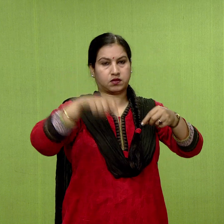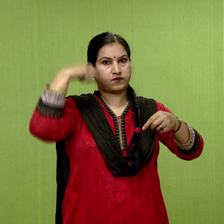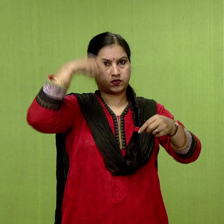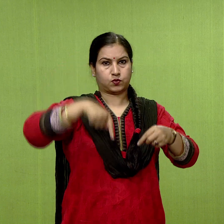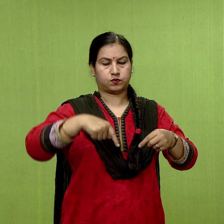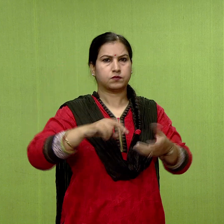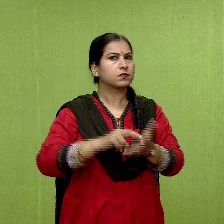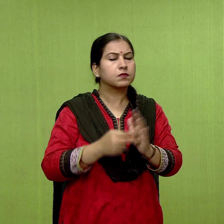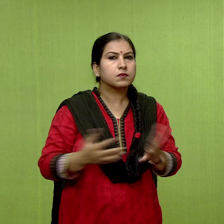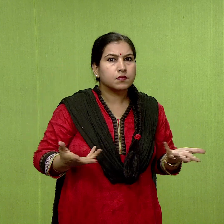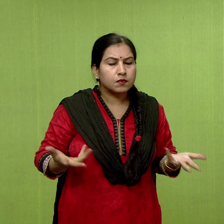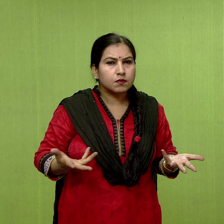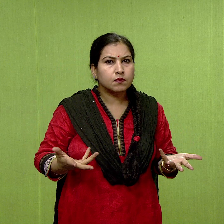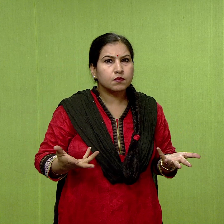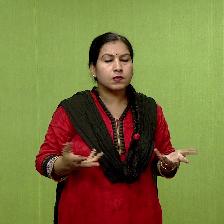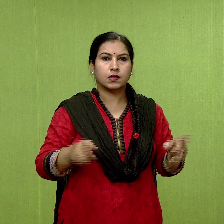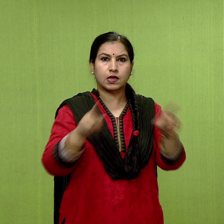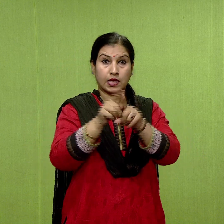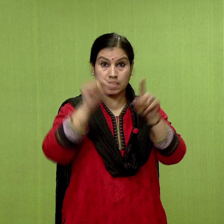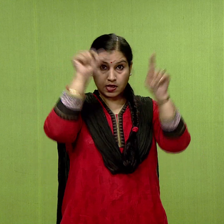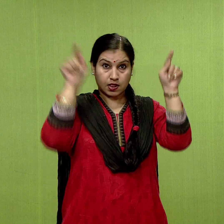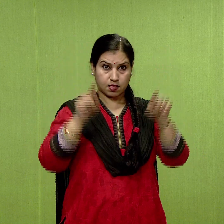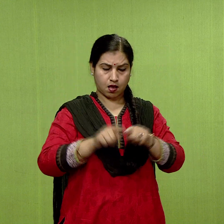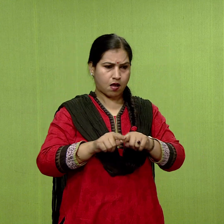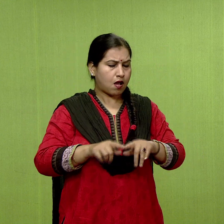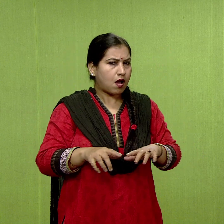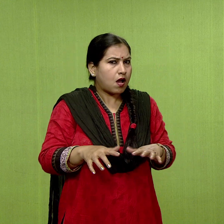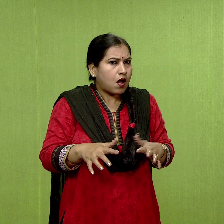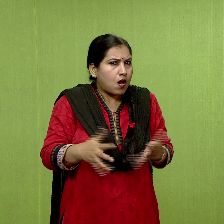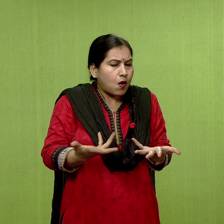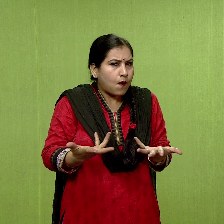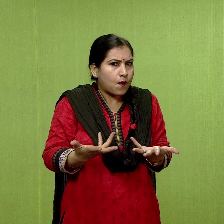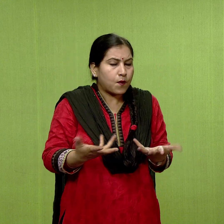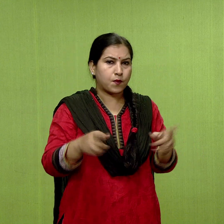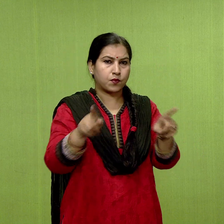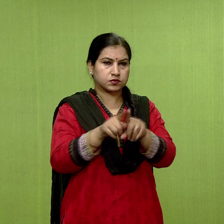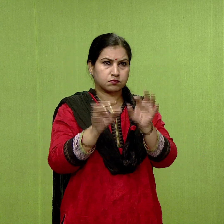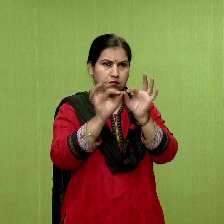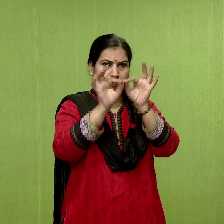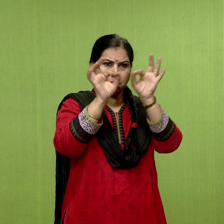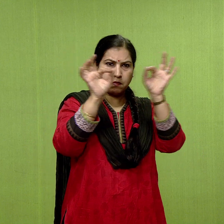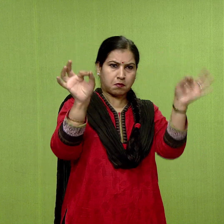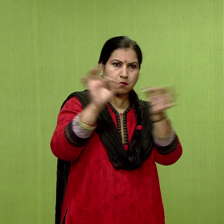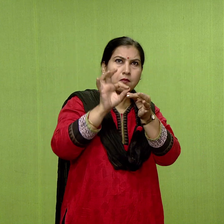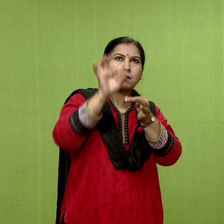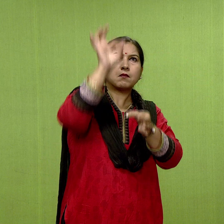This means the location of India, its extent,